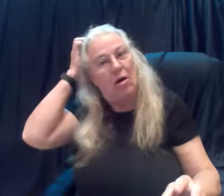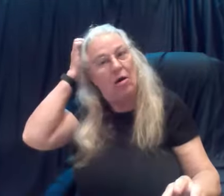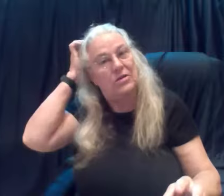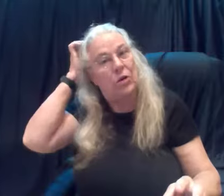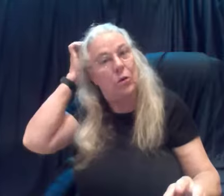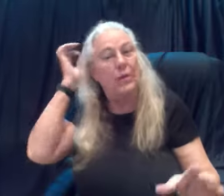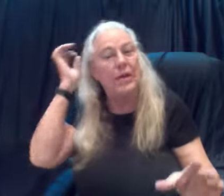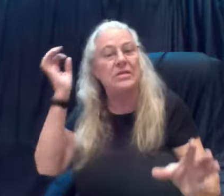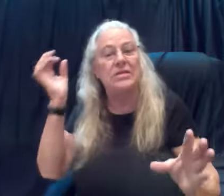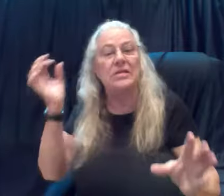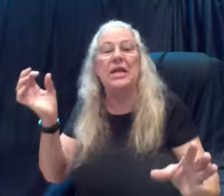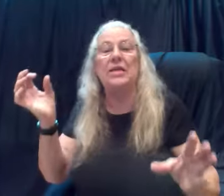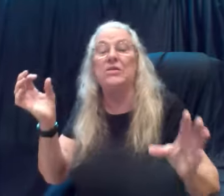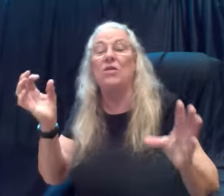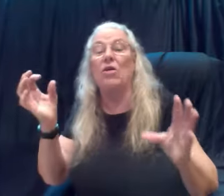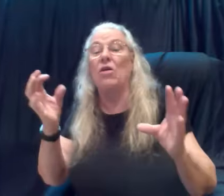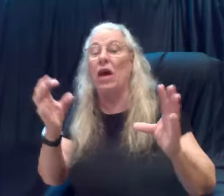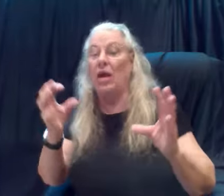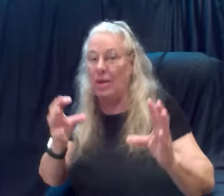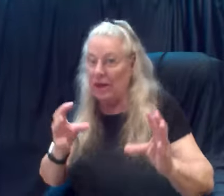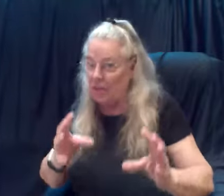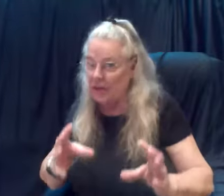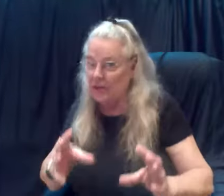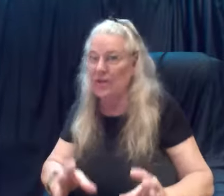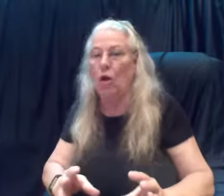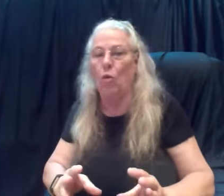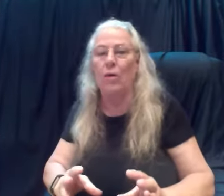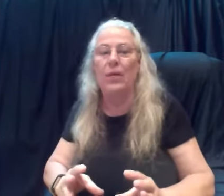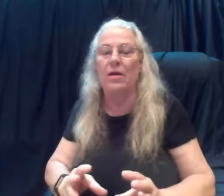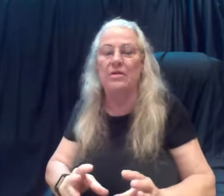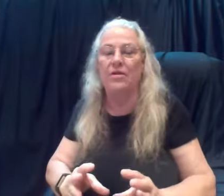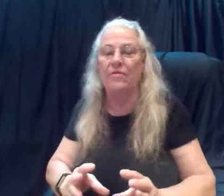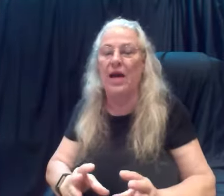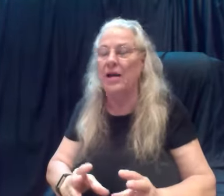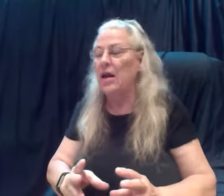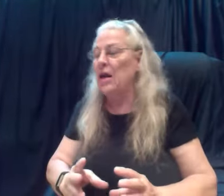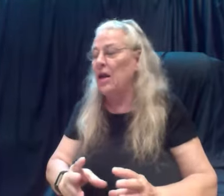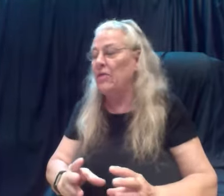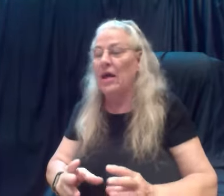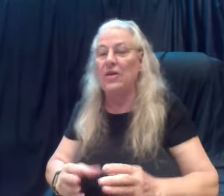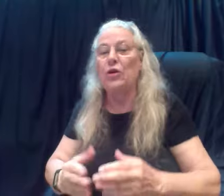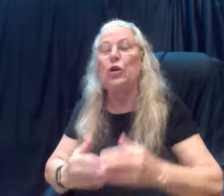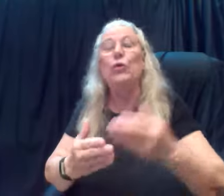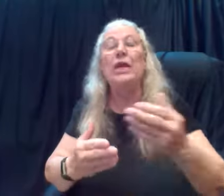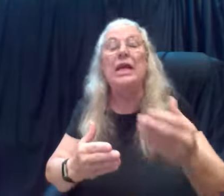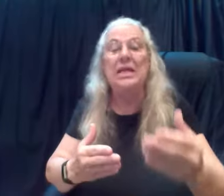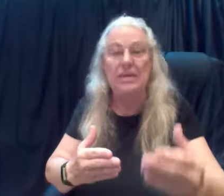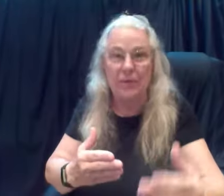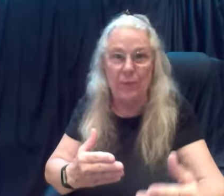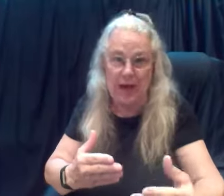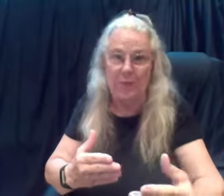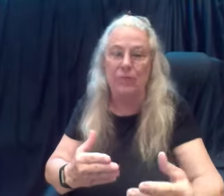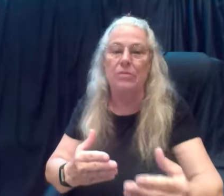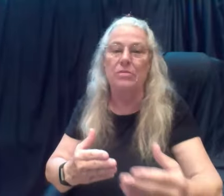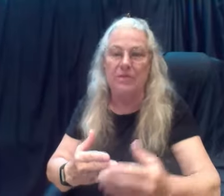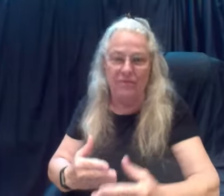will be singing this song a little bit slower because of the fact that you need to be able to follow